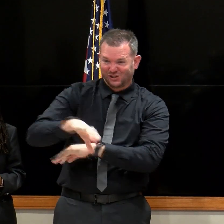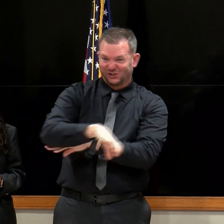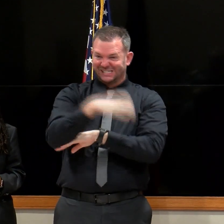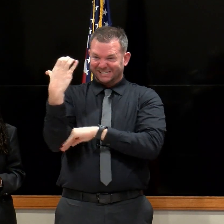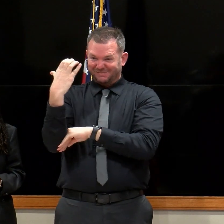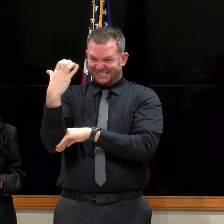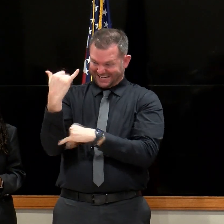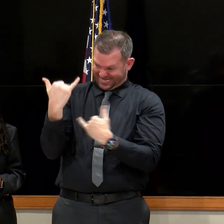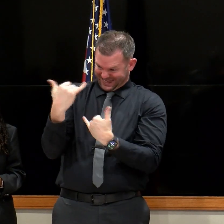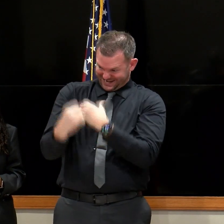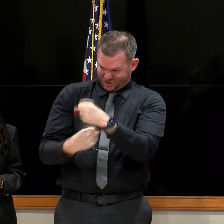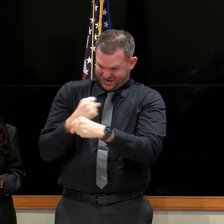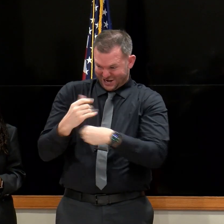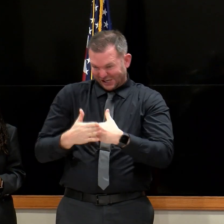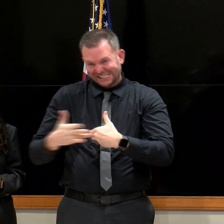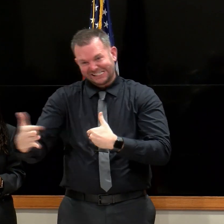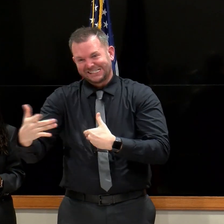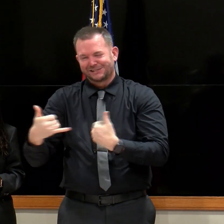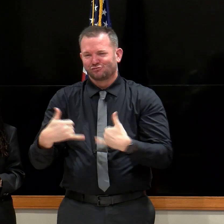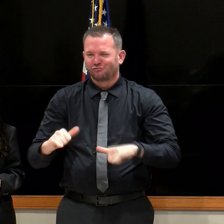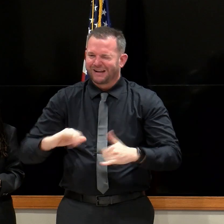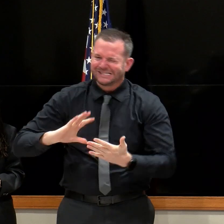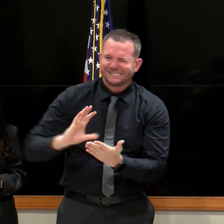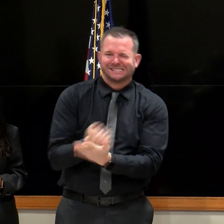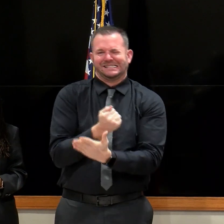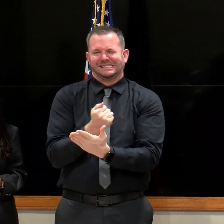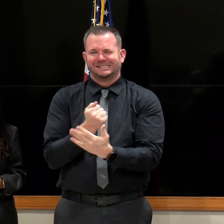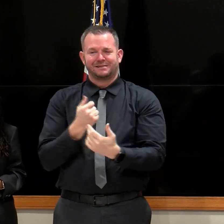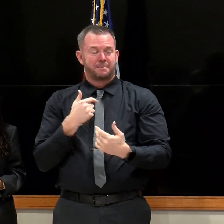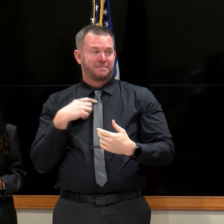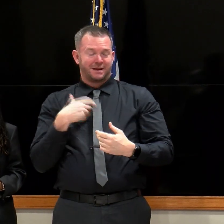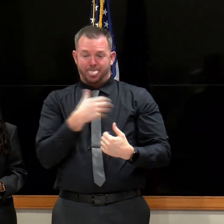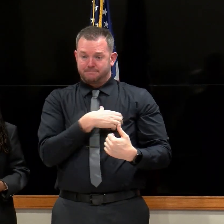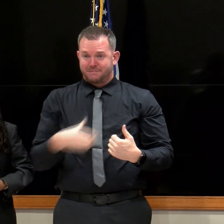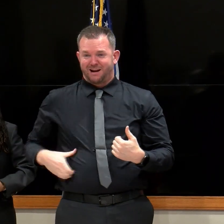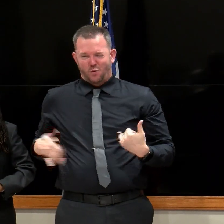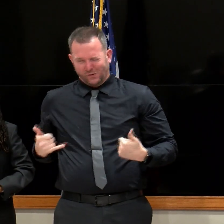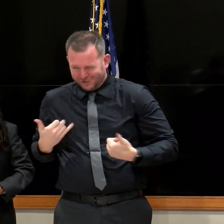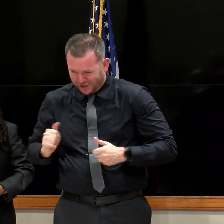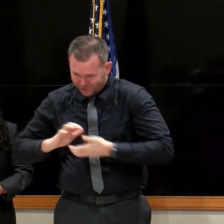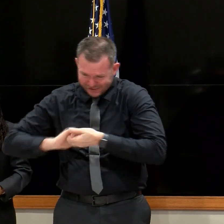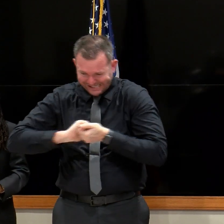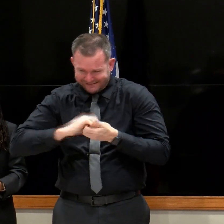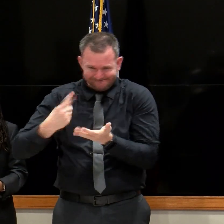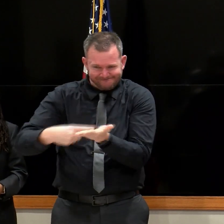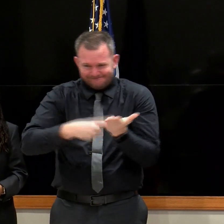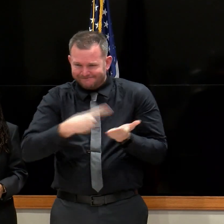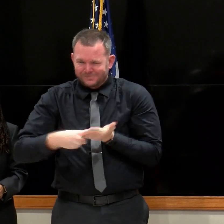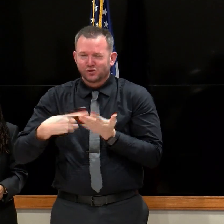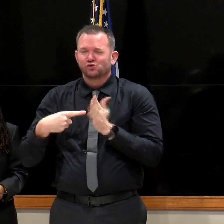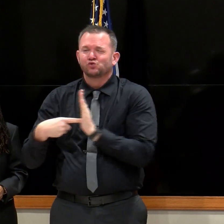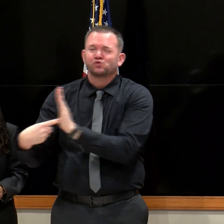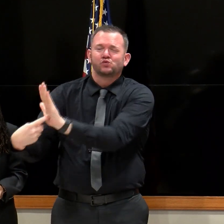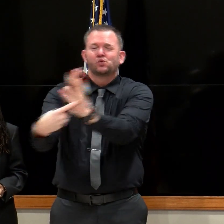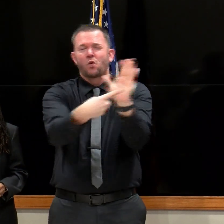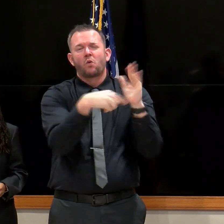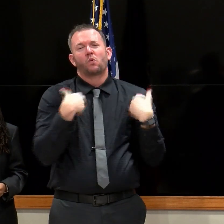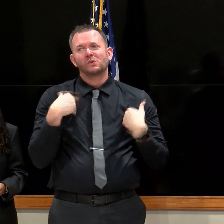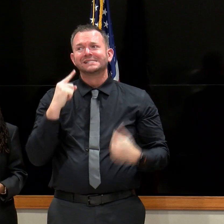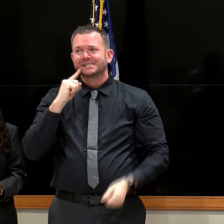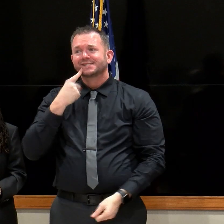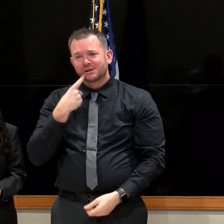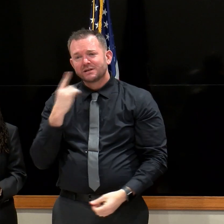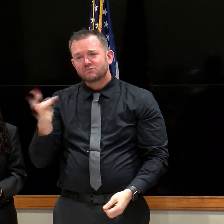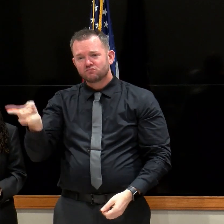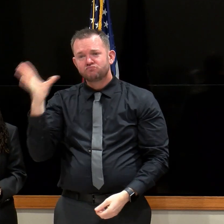wanted to join forces today to convey the seriousness of how important it is for everybody to cancel gatherings